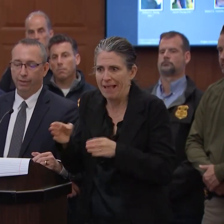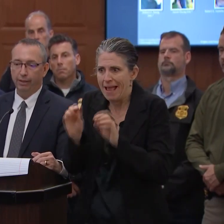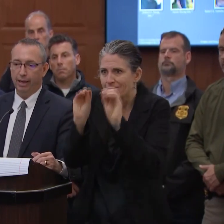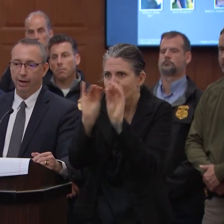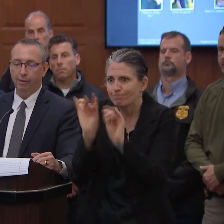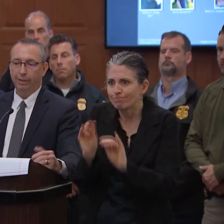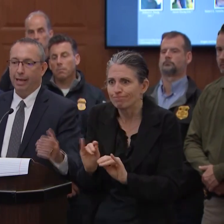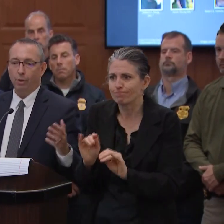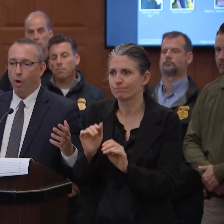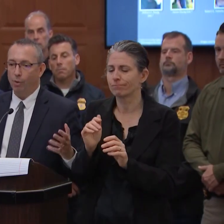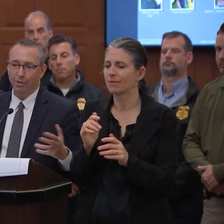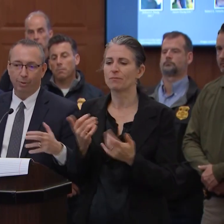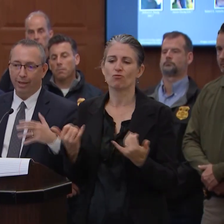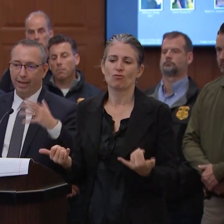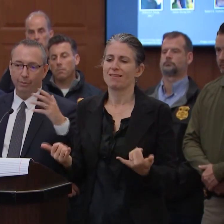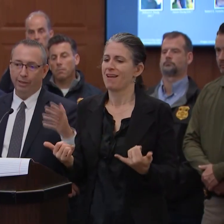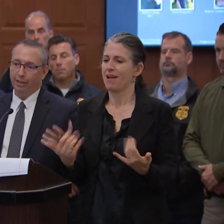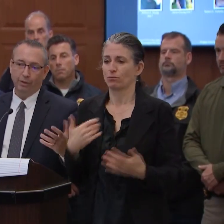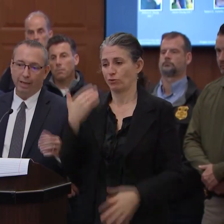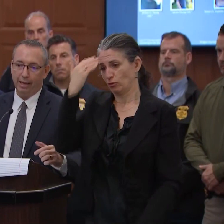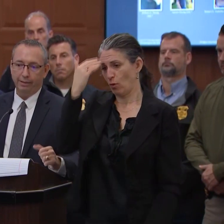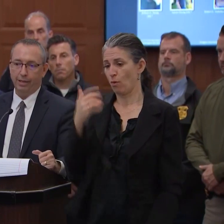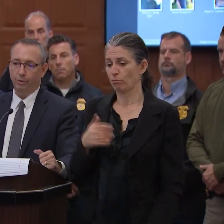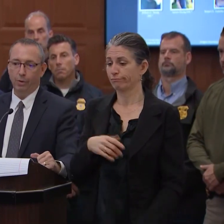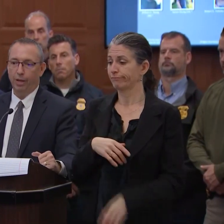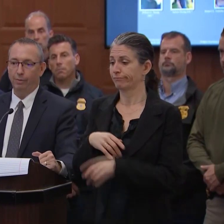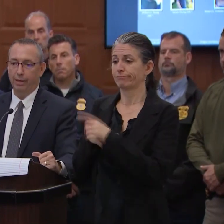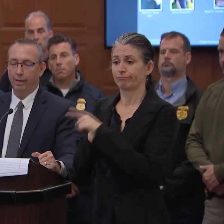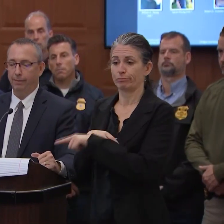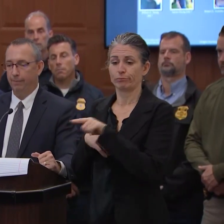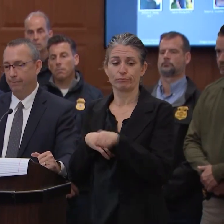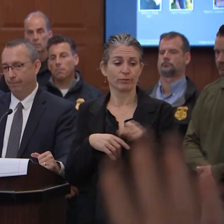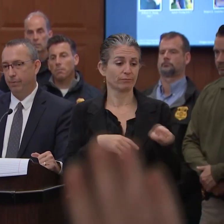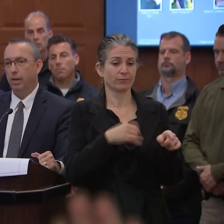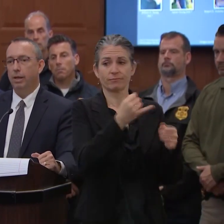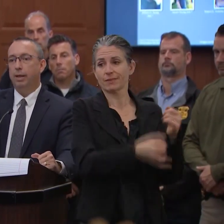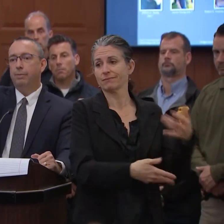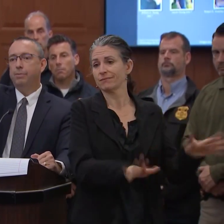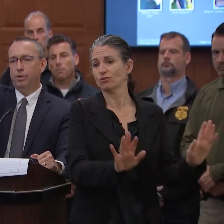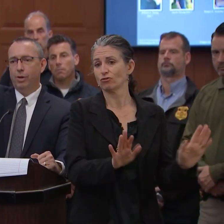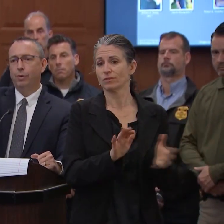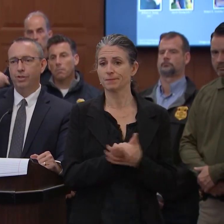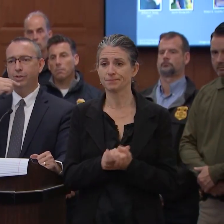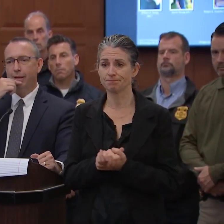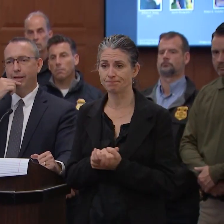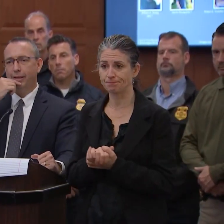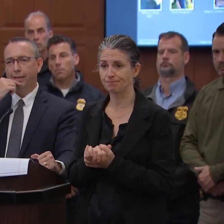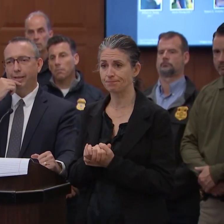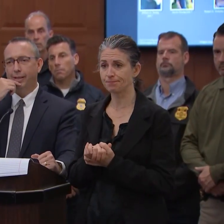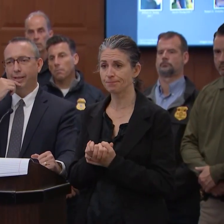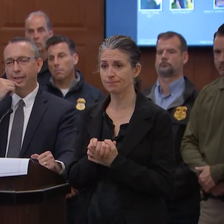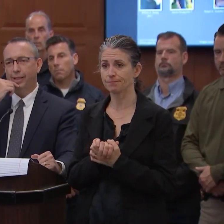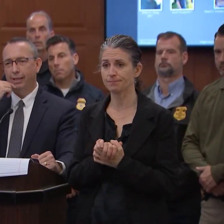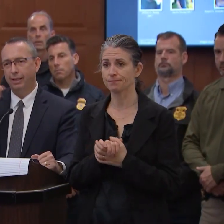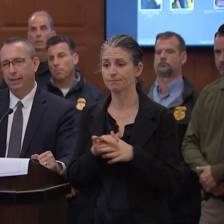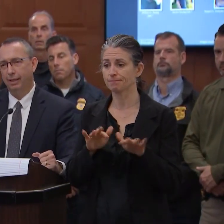there's nothing there. How long was it planned? What did that look like? I don't know that right now. Ma'am, did you have a question in the back? Yeah, I